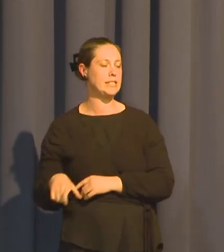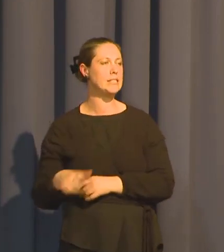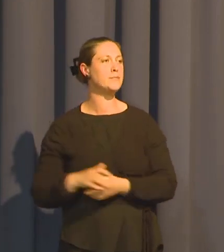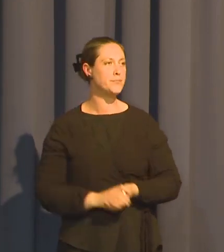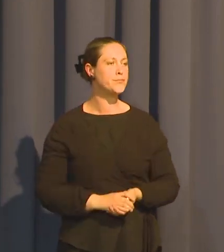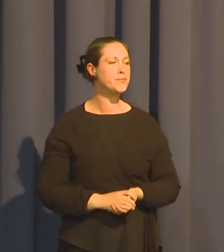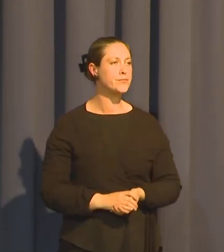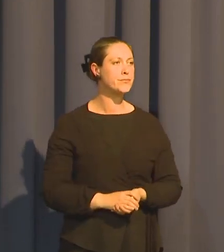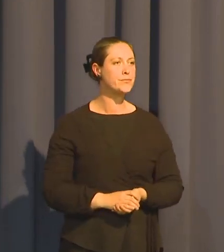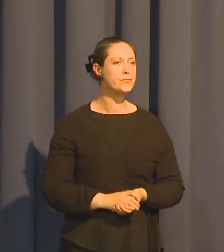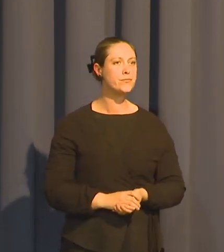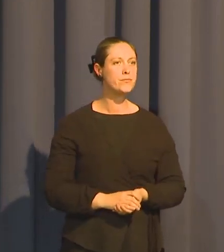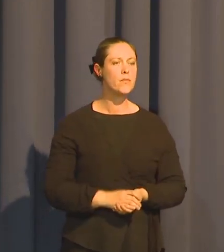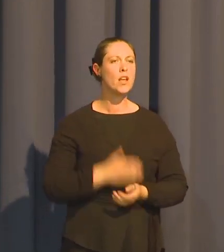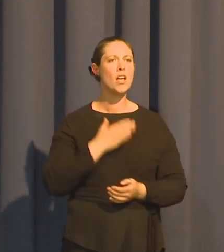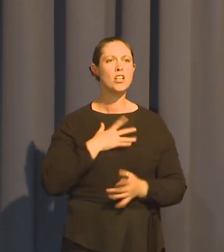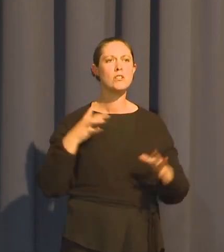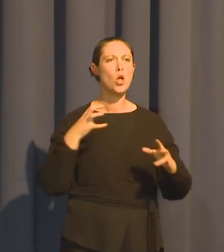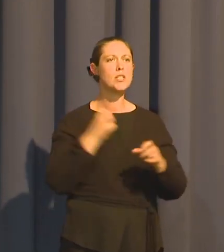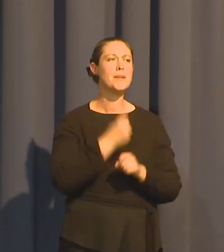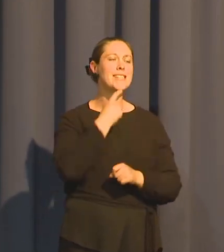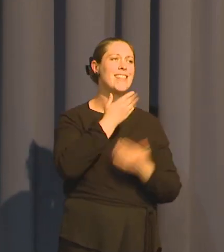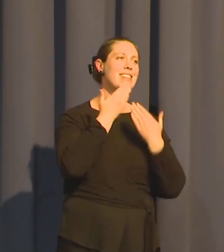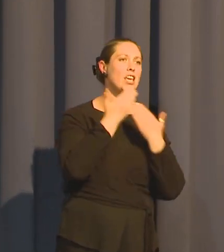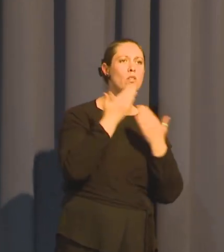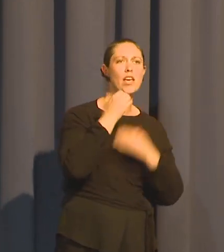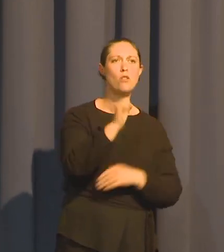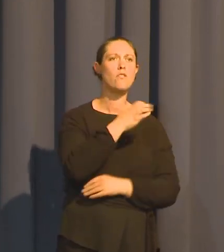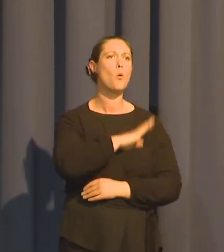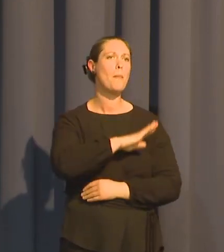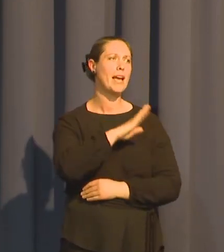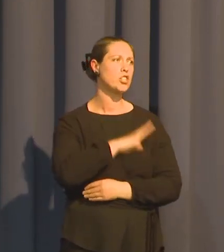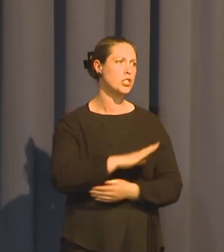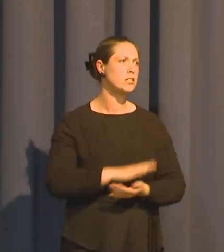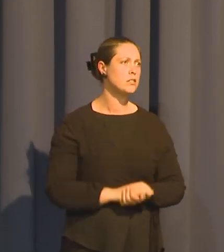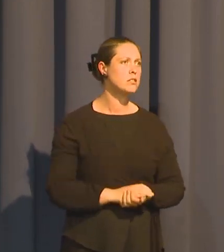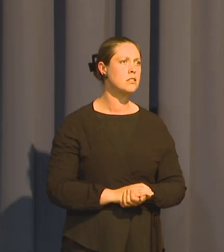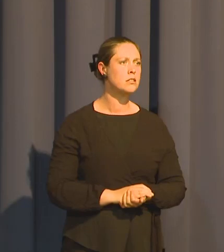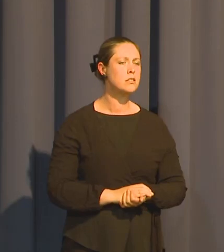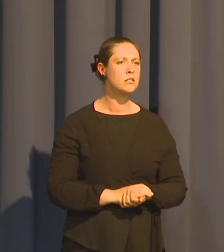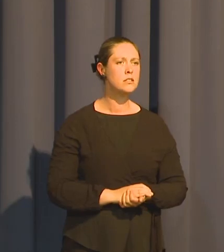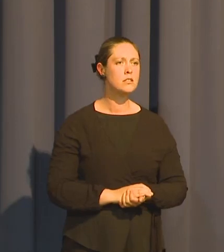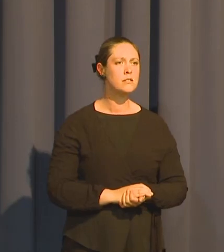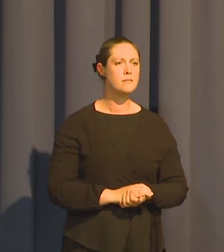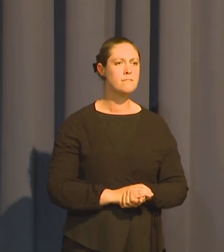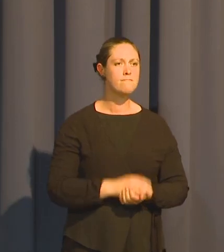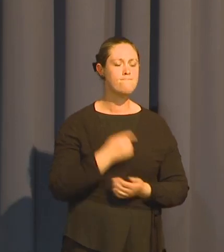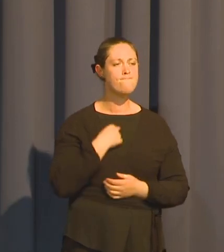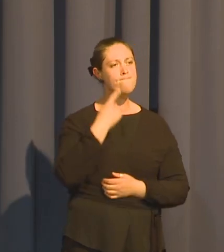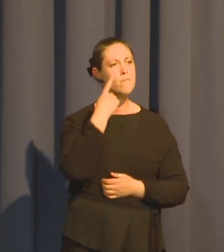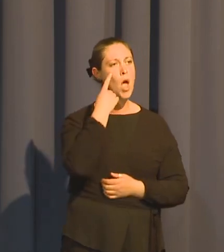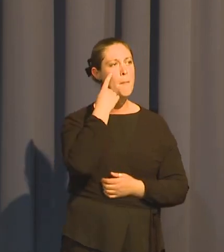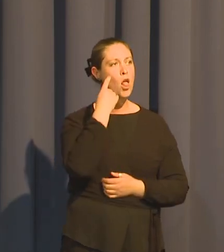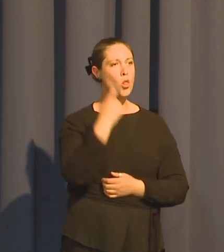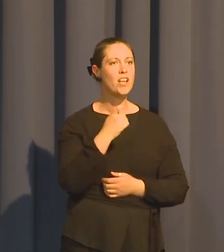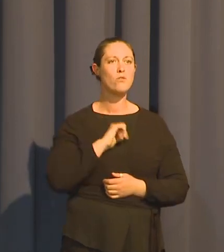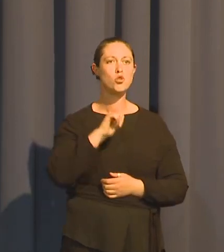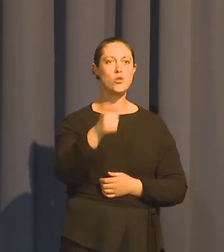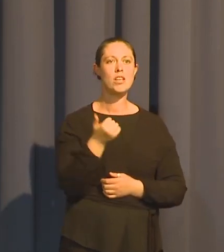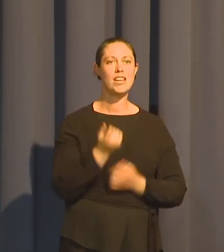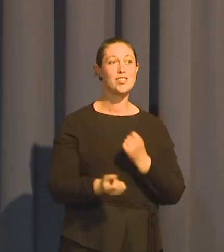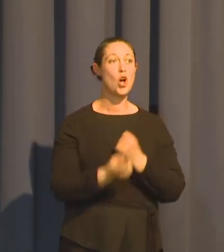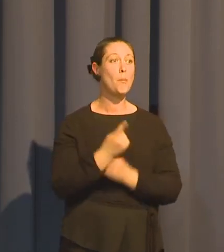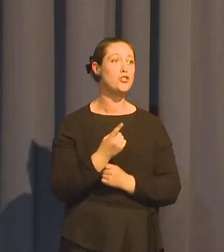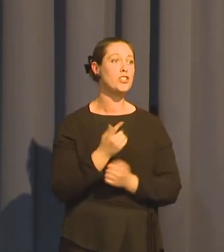I'll just close again by thanking you all for your patience and looking forward to the next opportunity